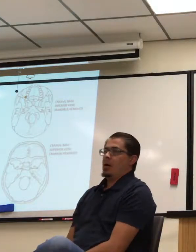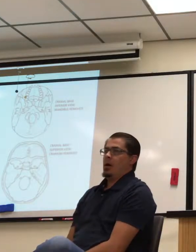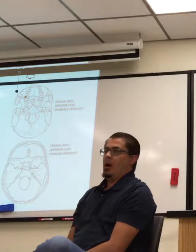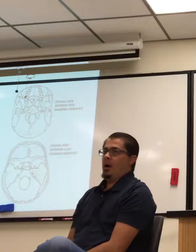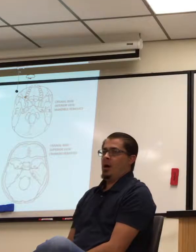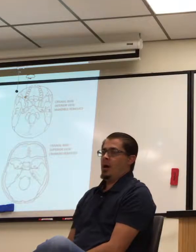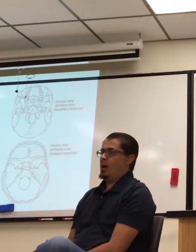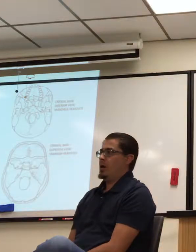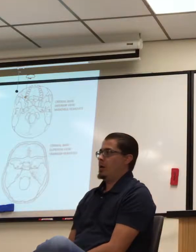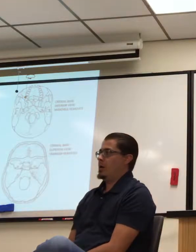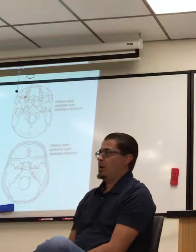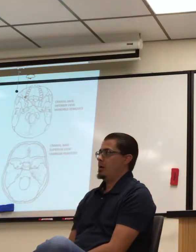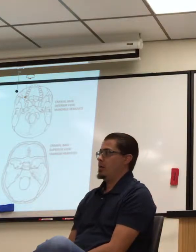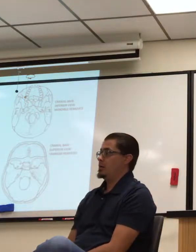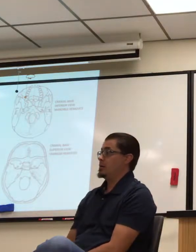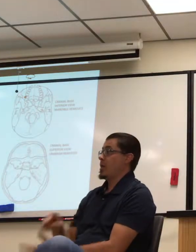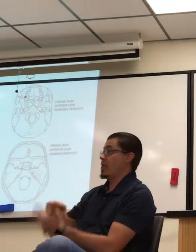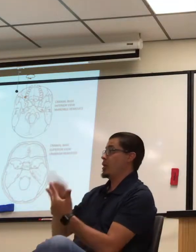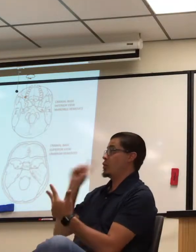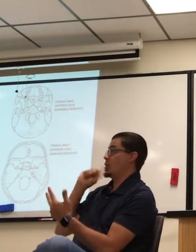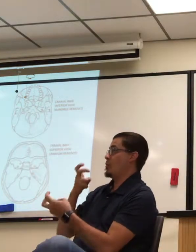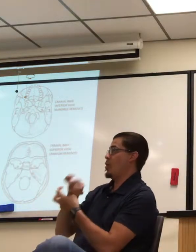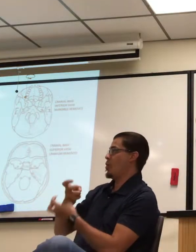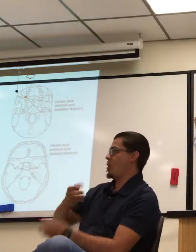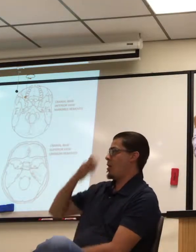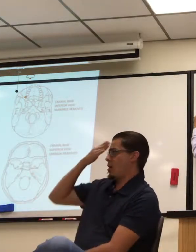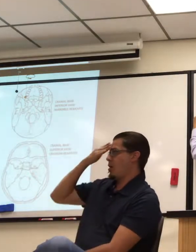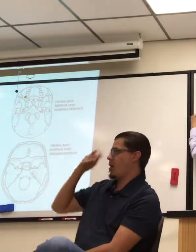It's these three bones. It's frontal,